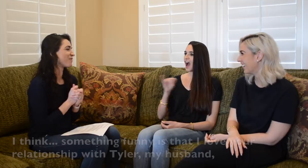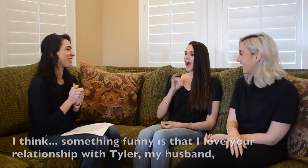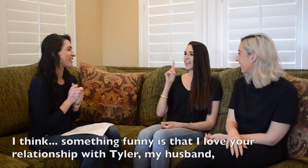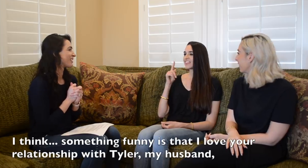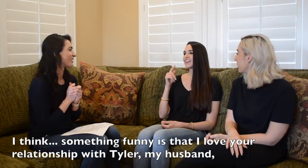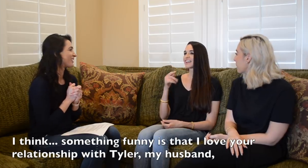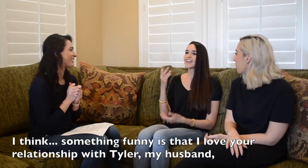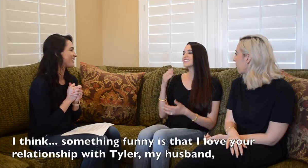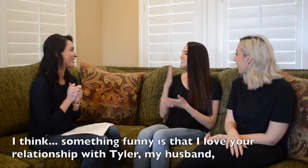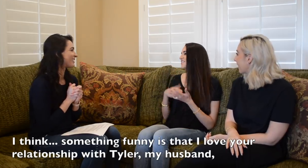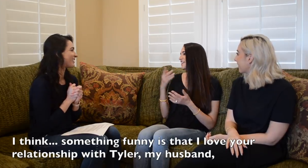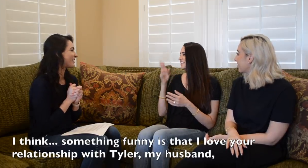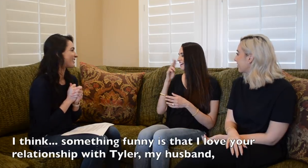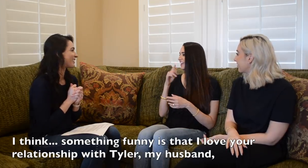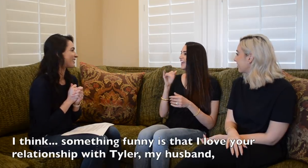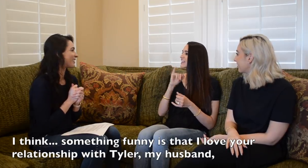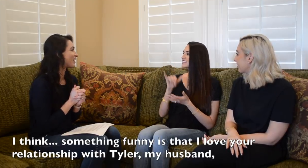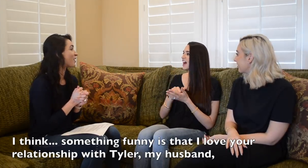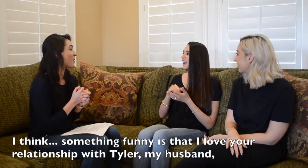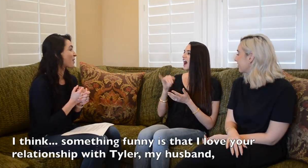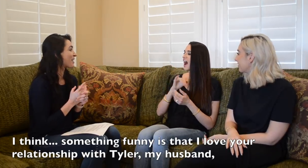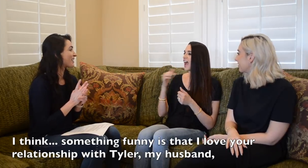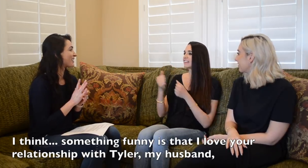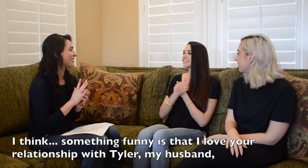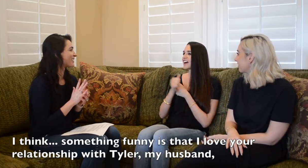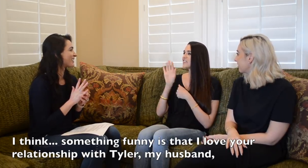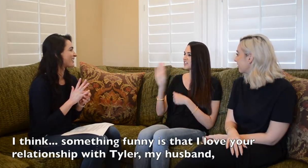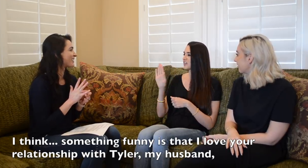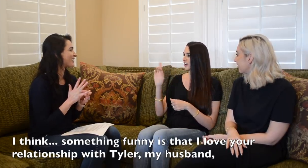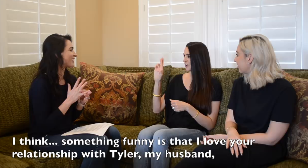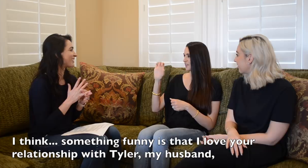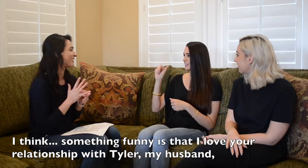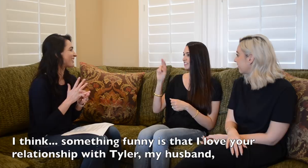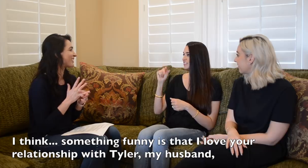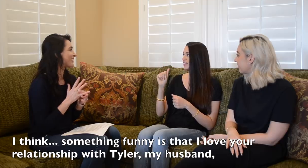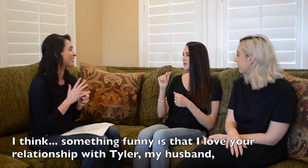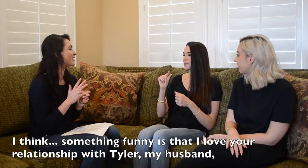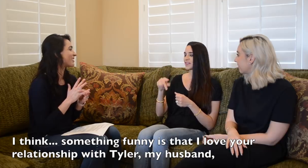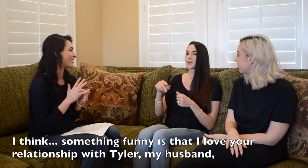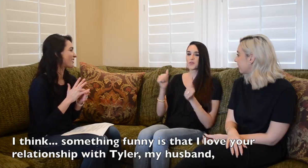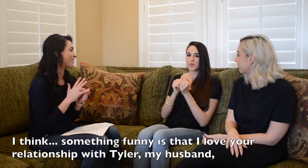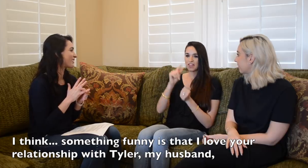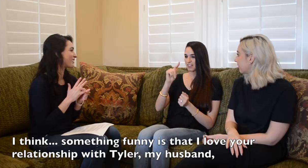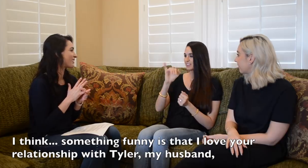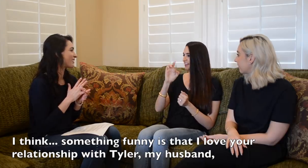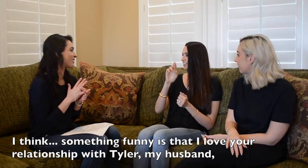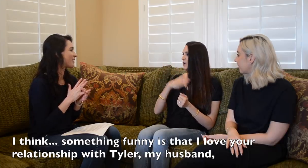I think something funny is that I love your relationship with Tyler,